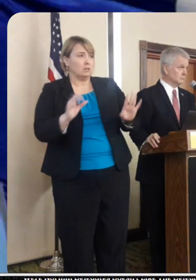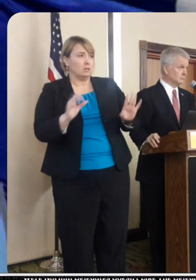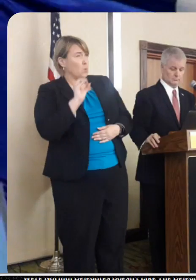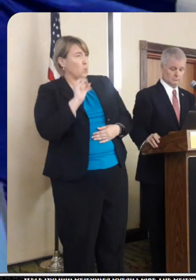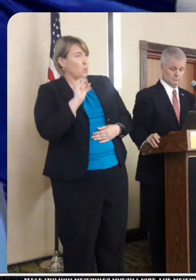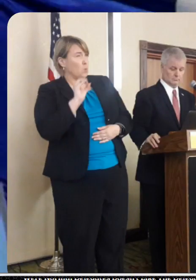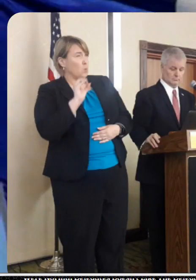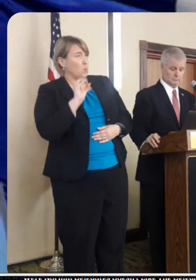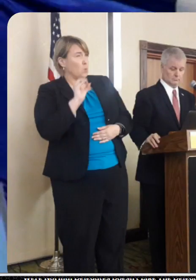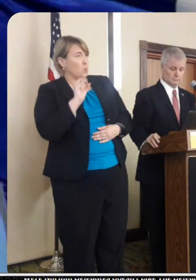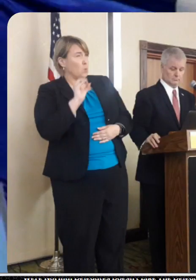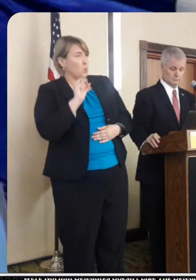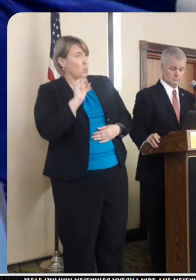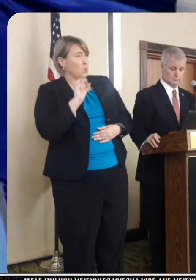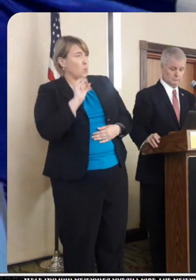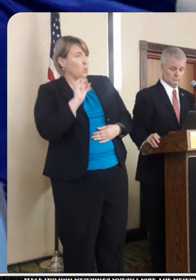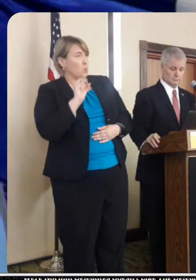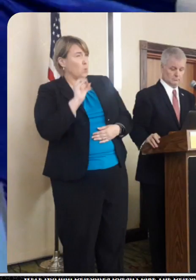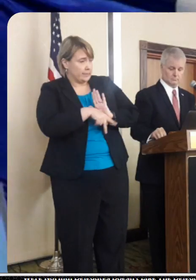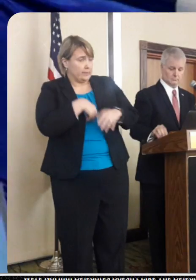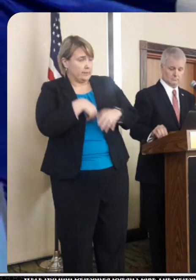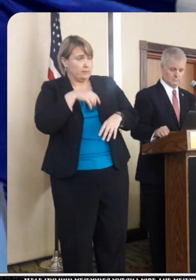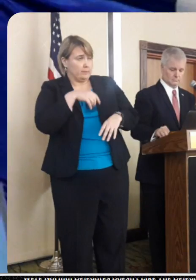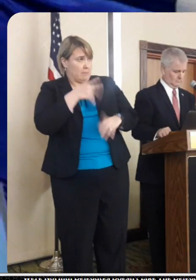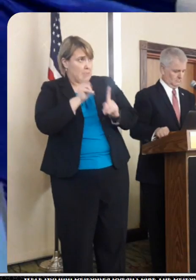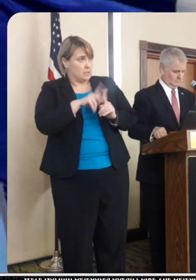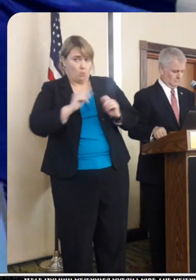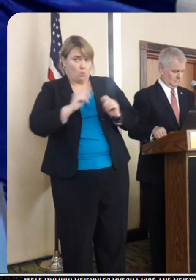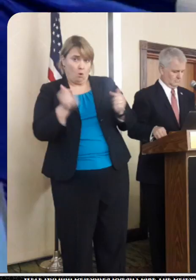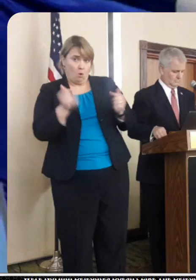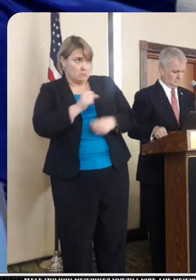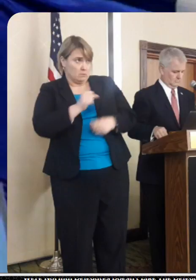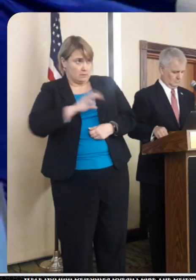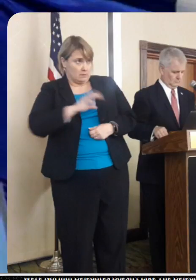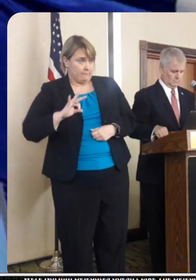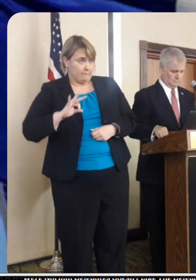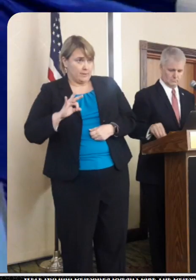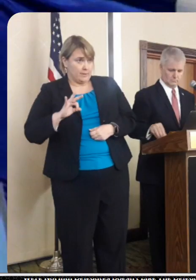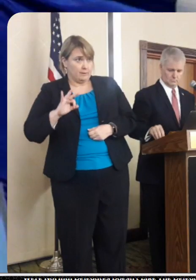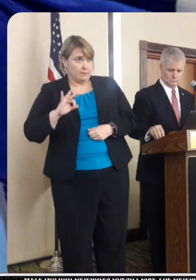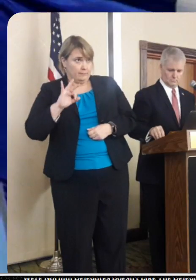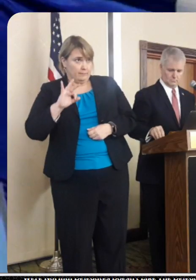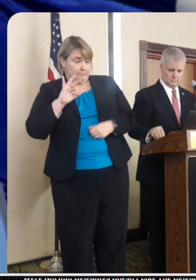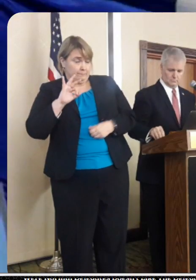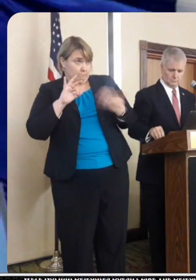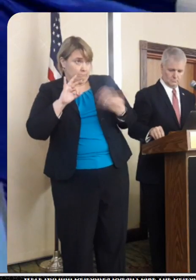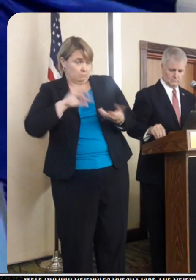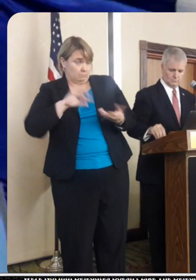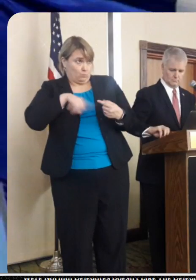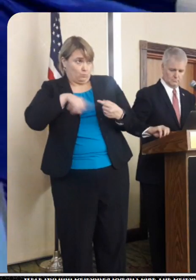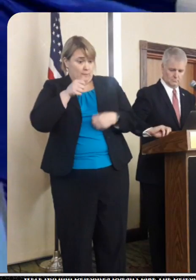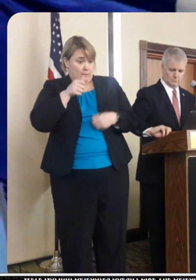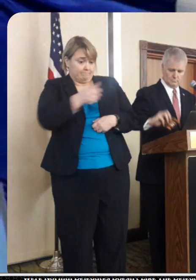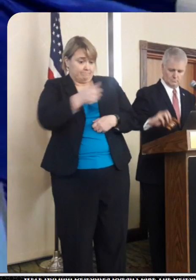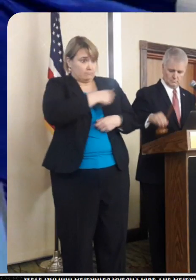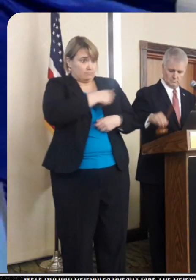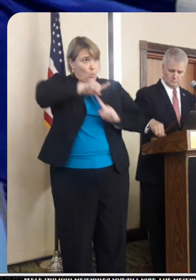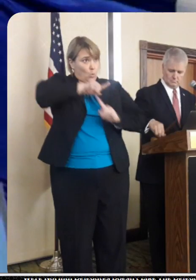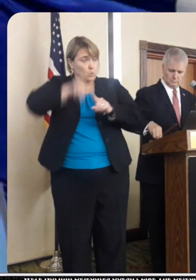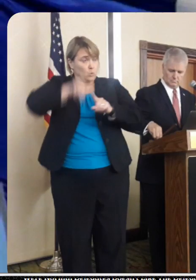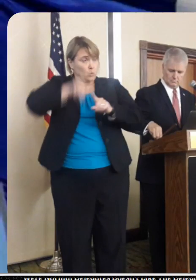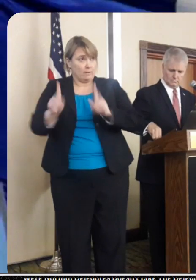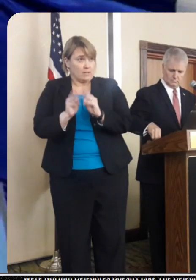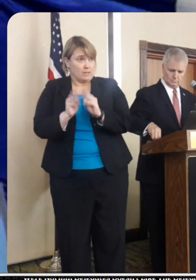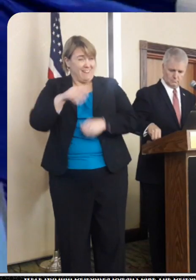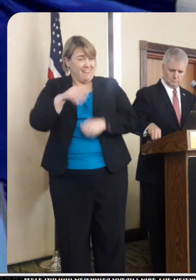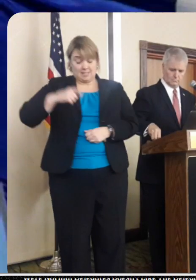is a policy that would then apply to all staff at attending conventions as delegates elected